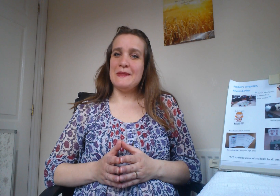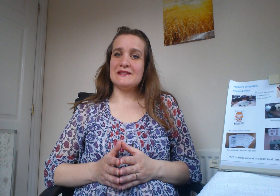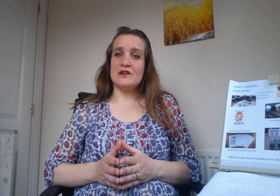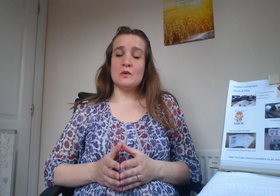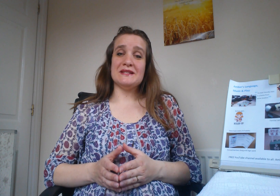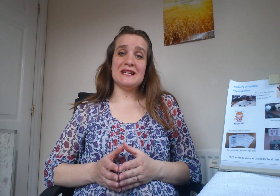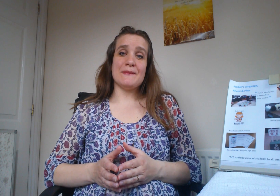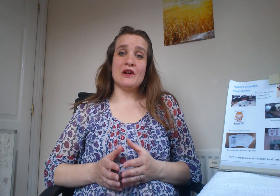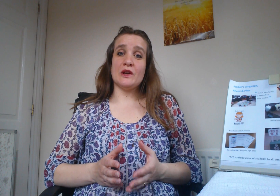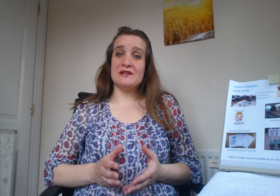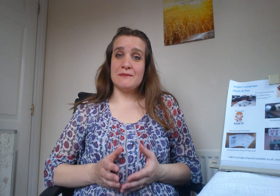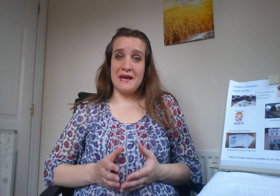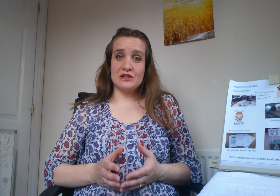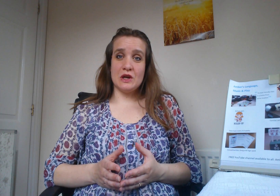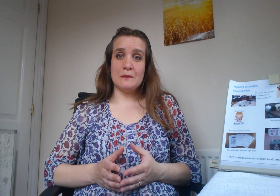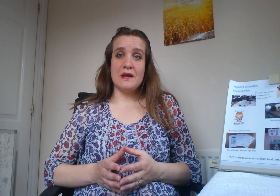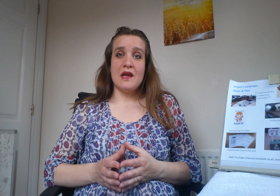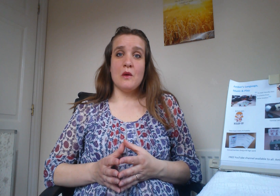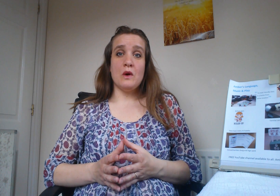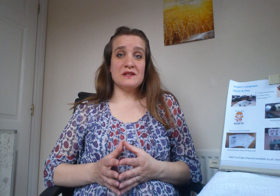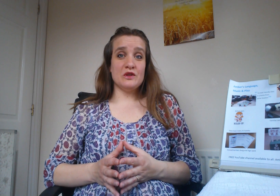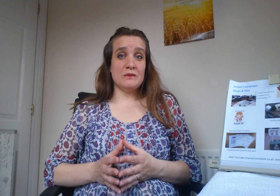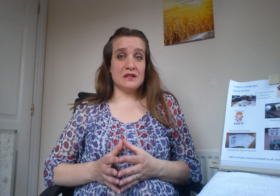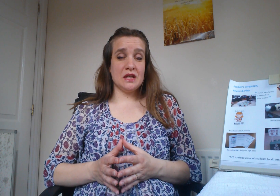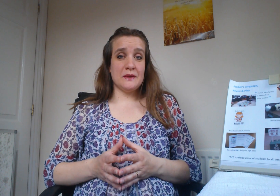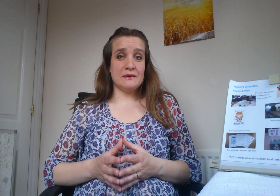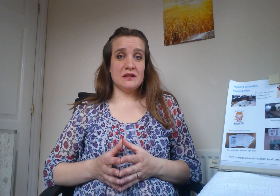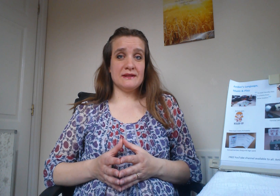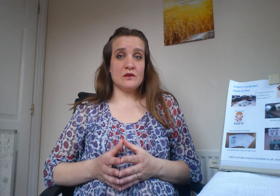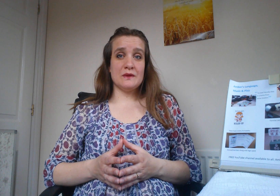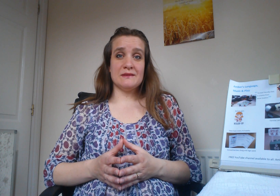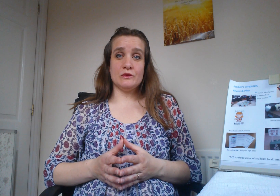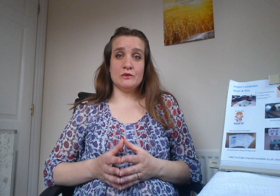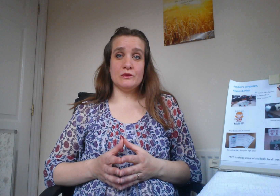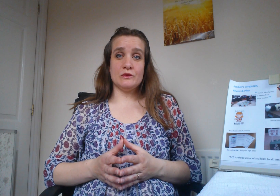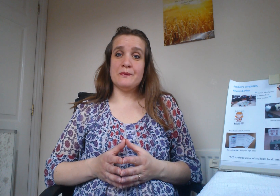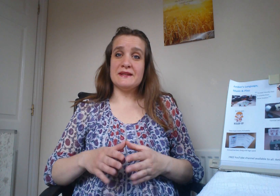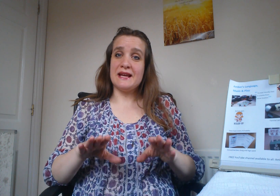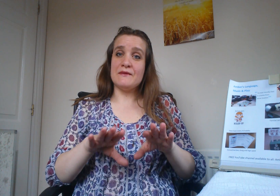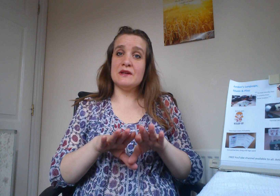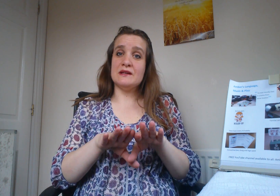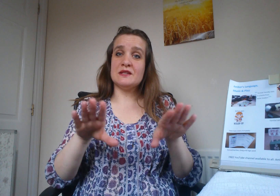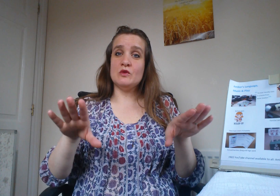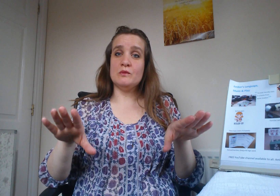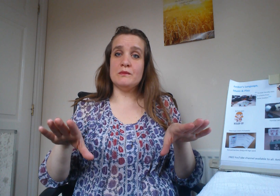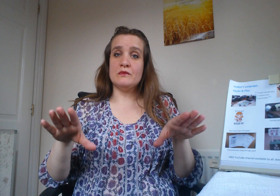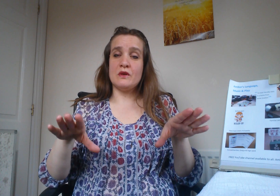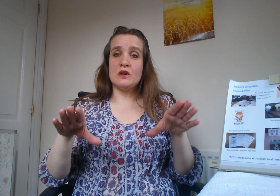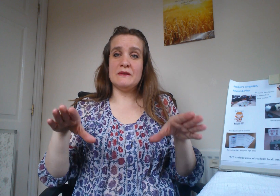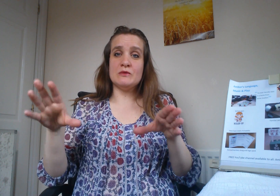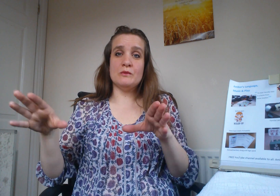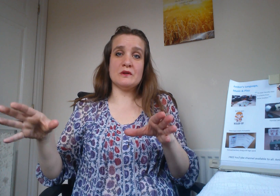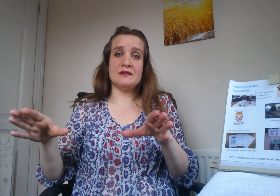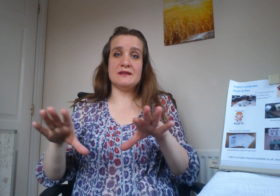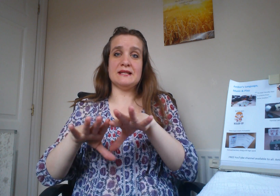this song we sing about going to the pet shop. What I normally do when I'm doing this song with small children is I have a couple of small boxes set